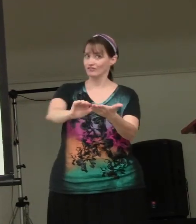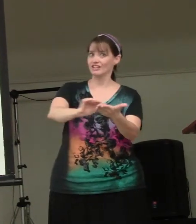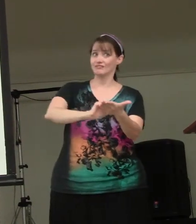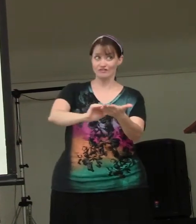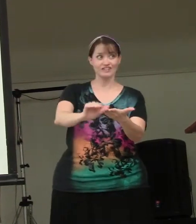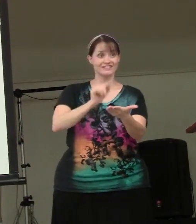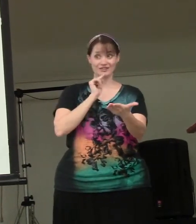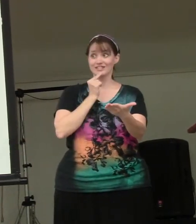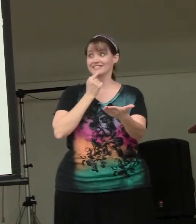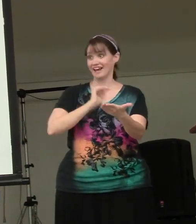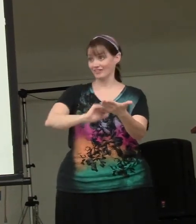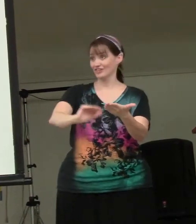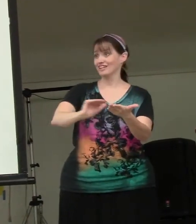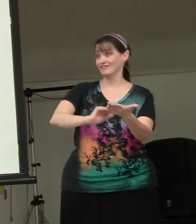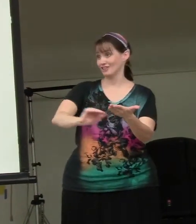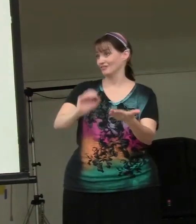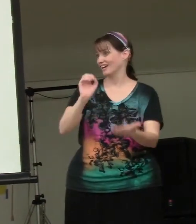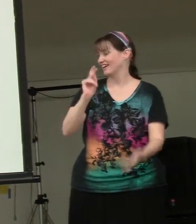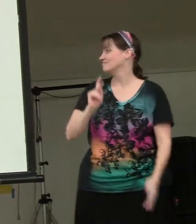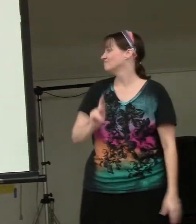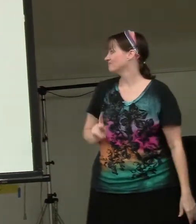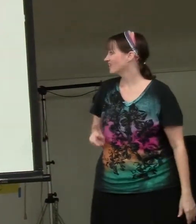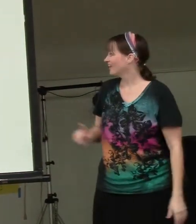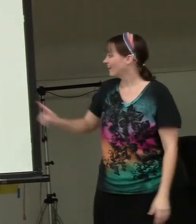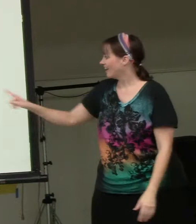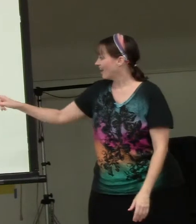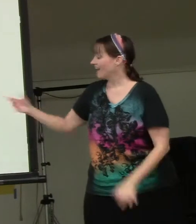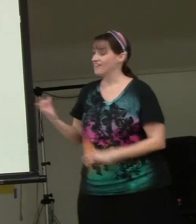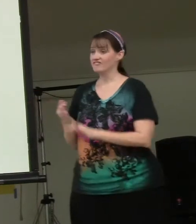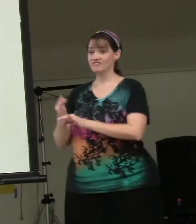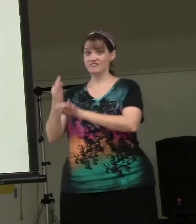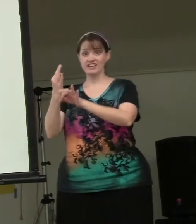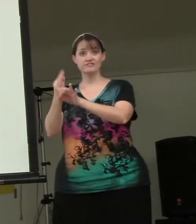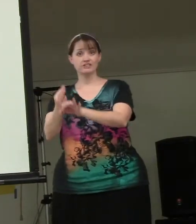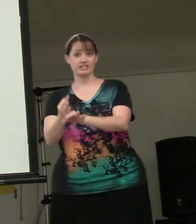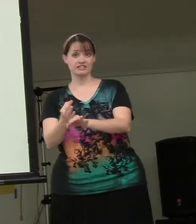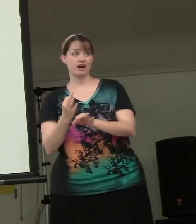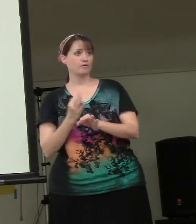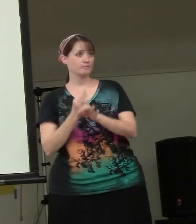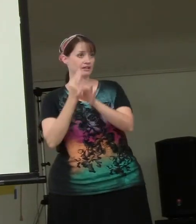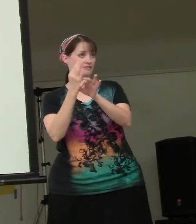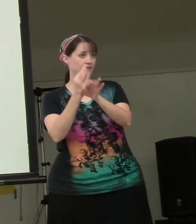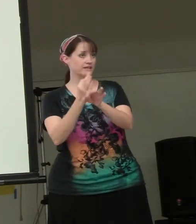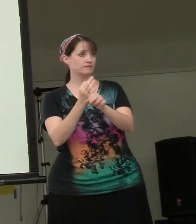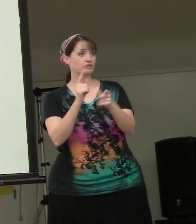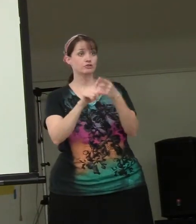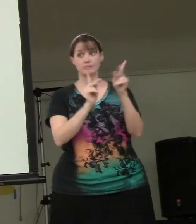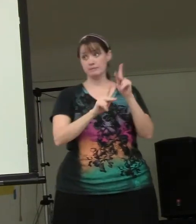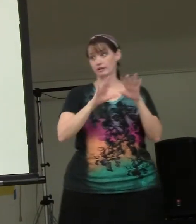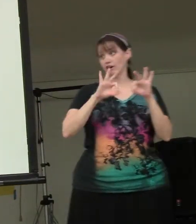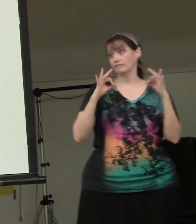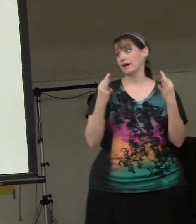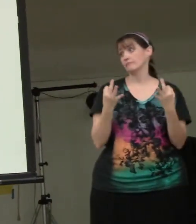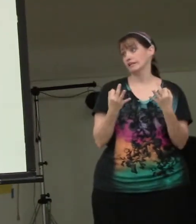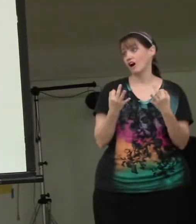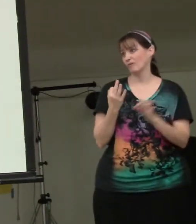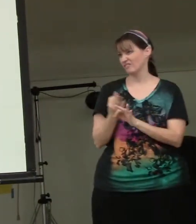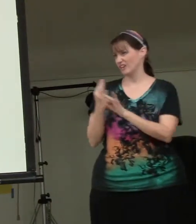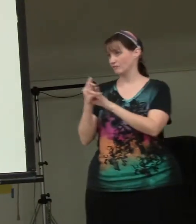forgive you, seriously, I forgive you, okay? And then faithfulness, are we being faithful to the people in our family? Are we faithful